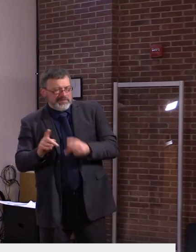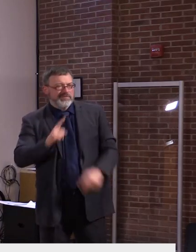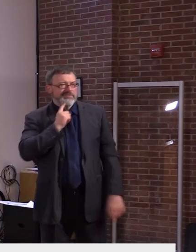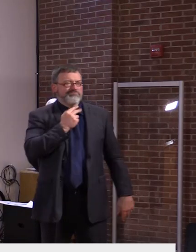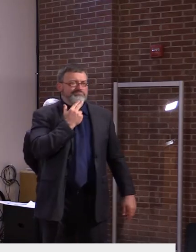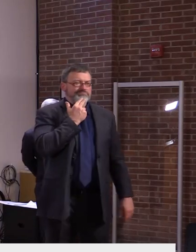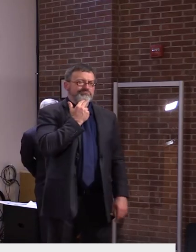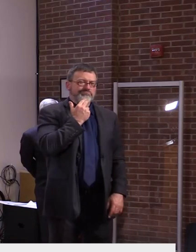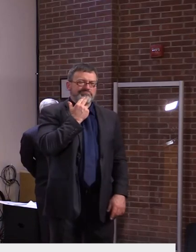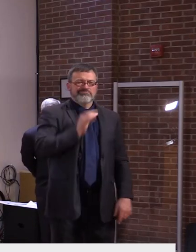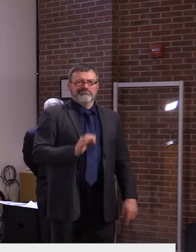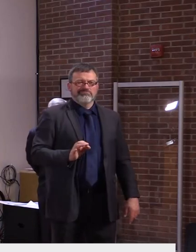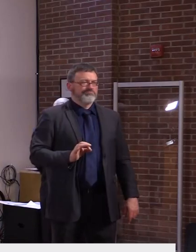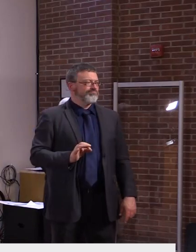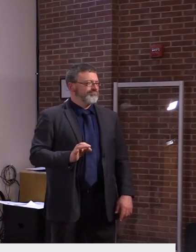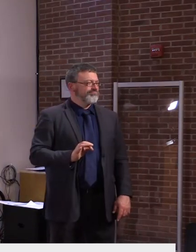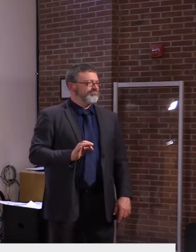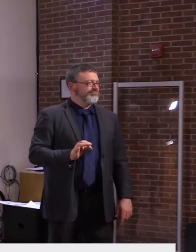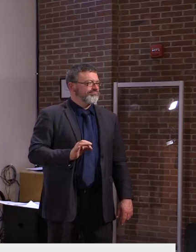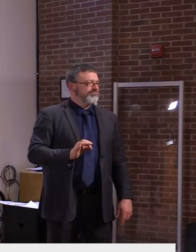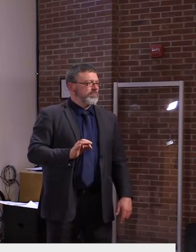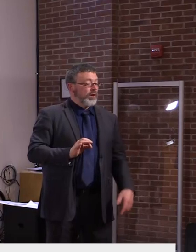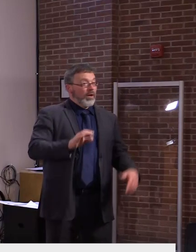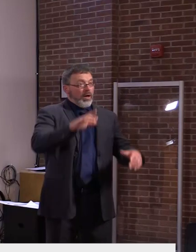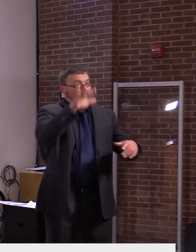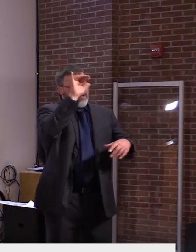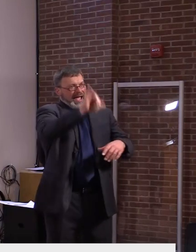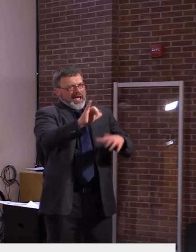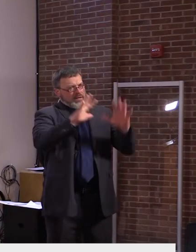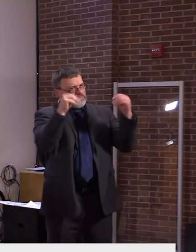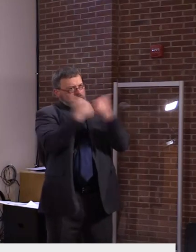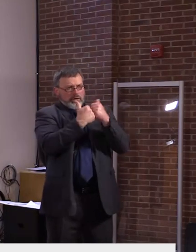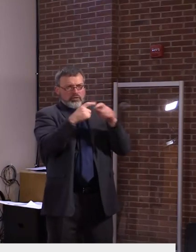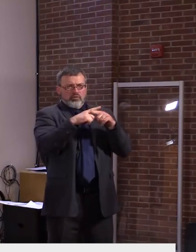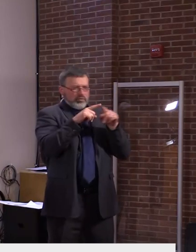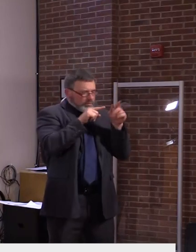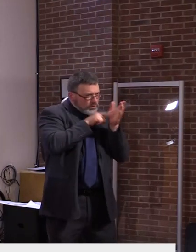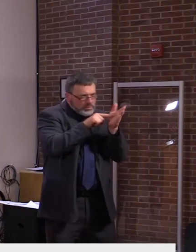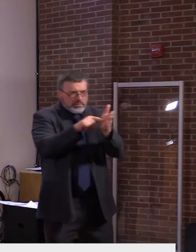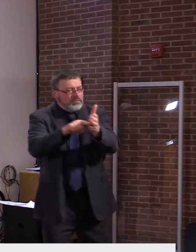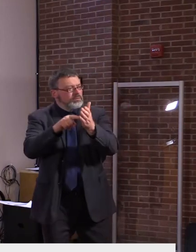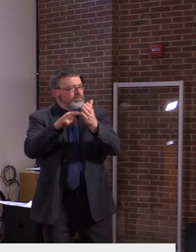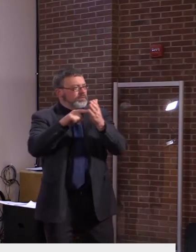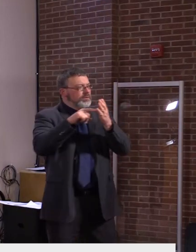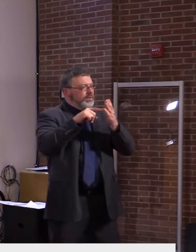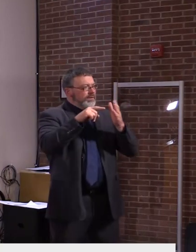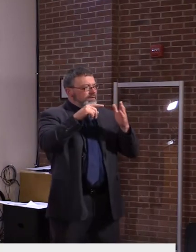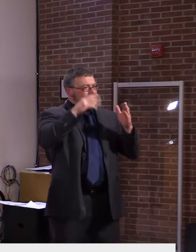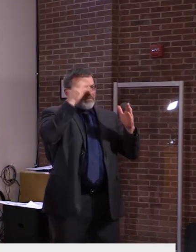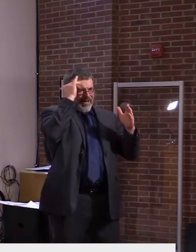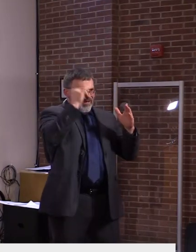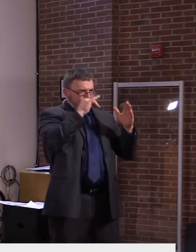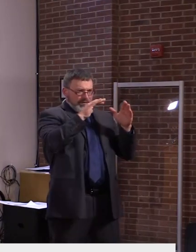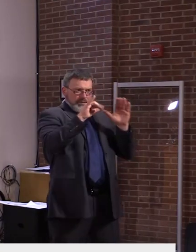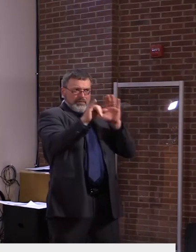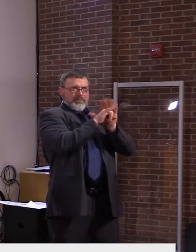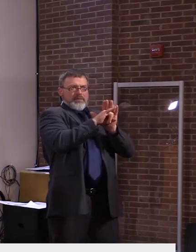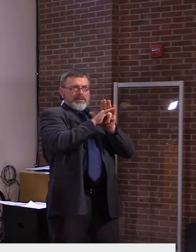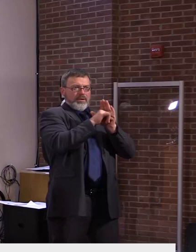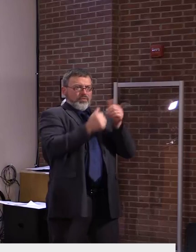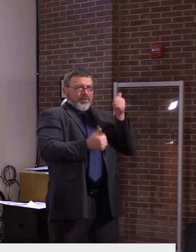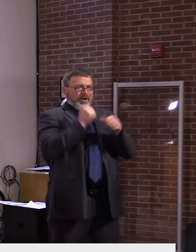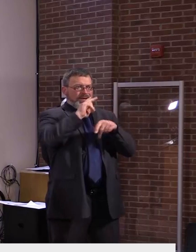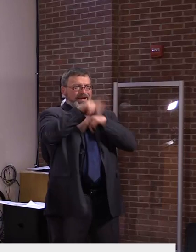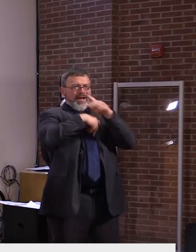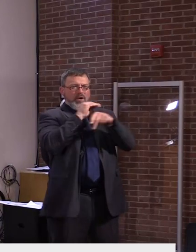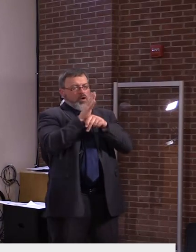most recently because of whole genome sequencing being available to us all now in this part of the pandemic. So it